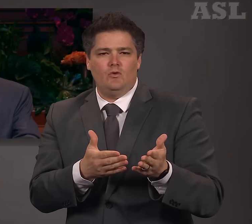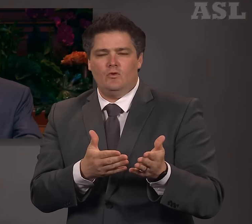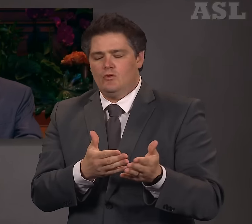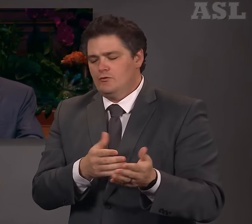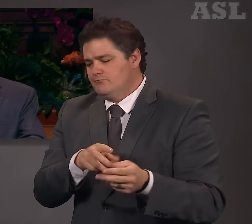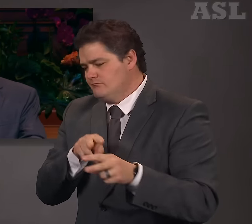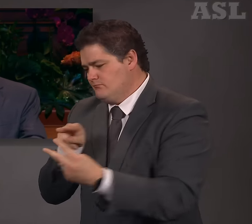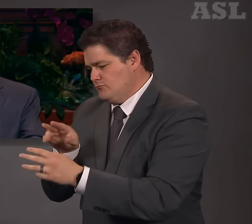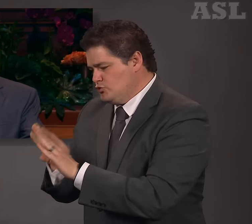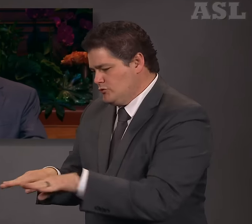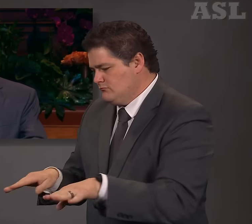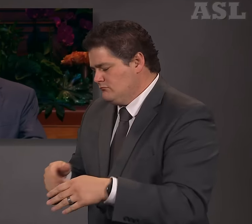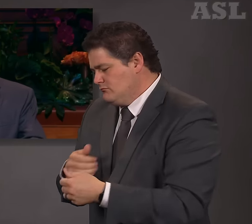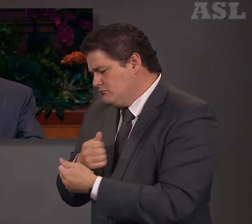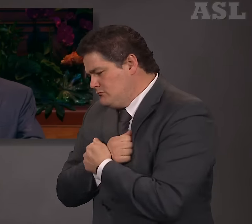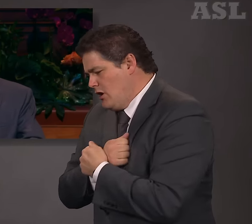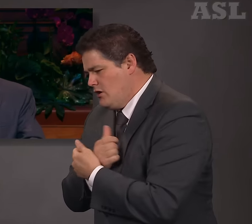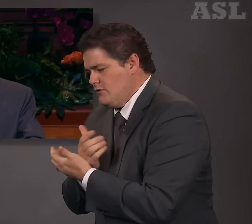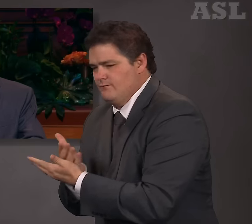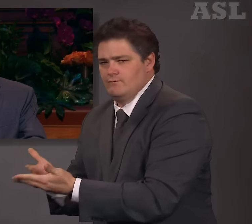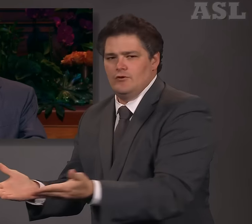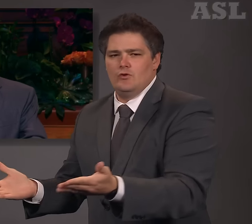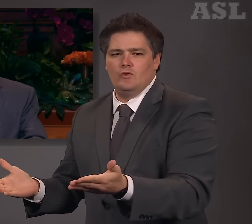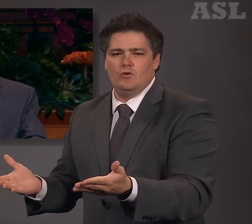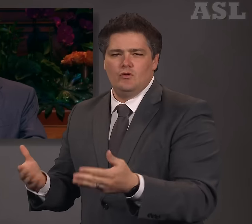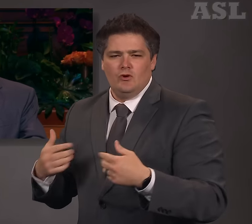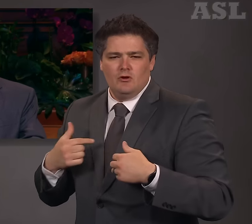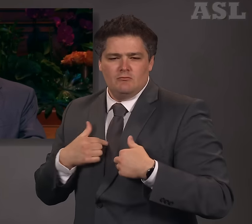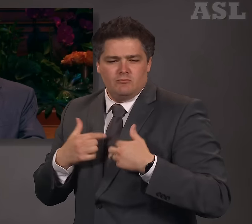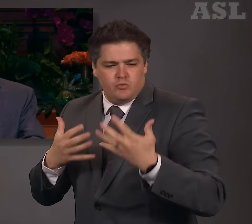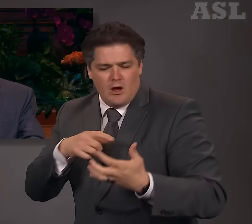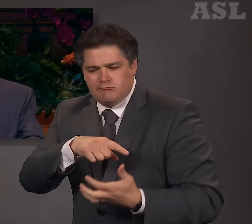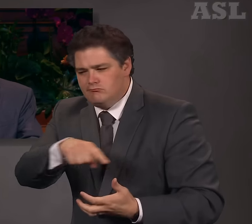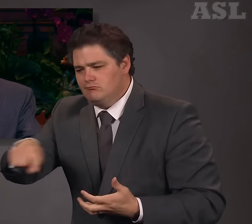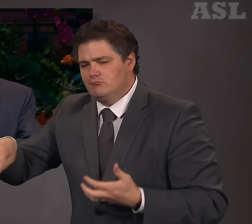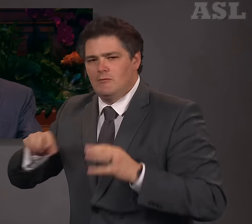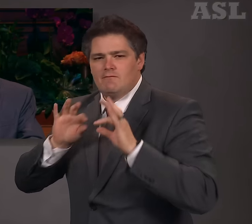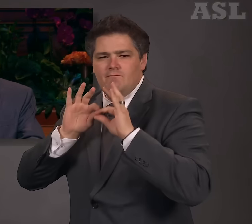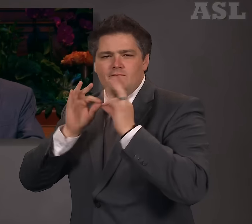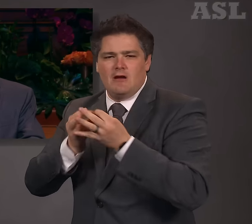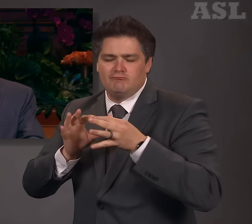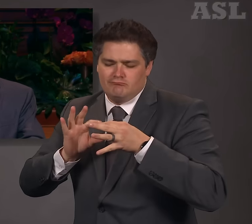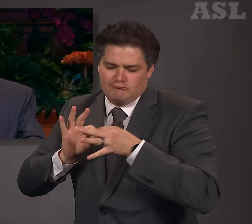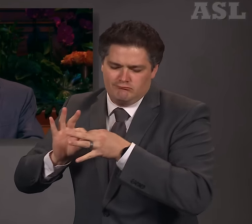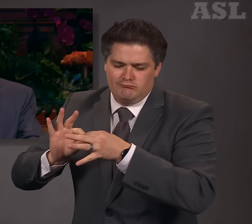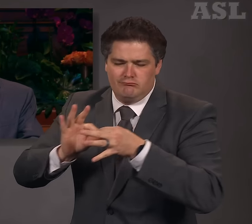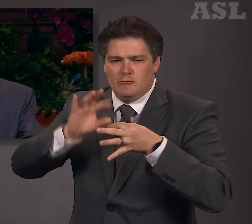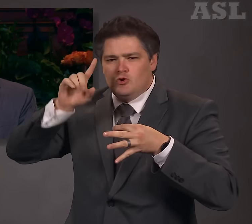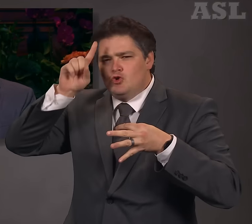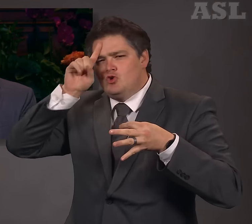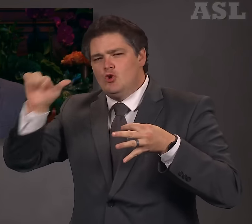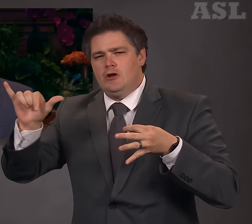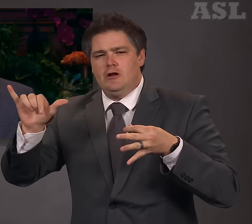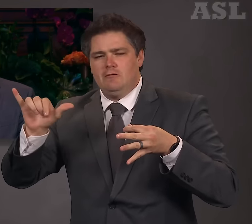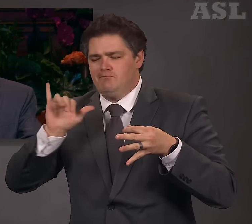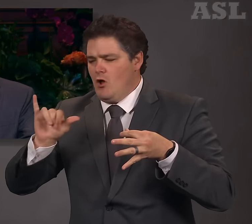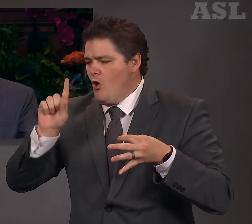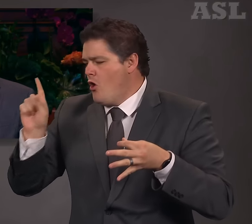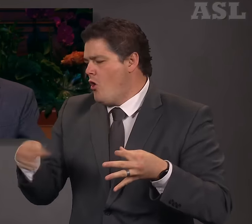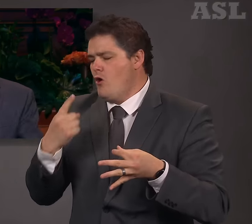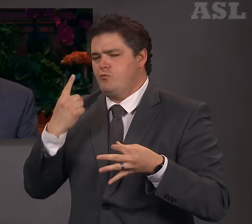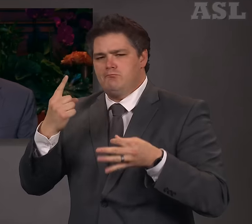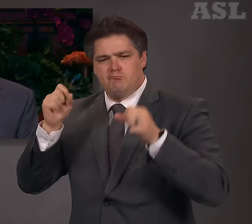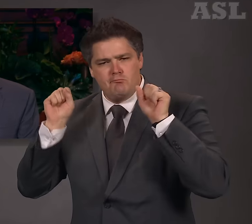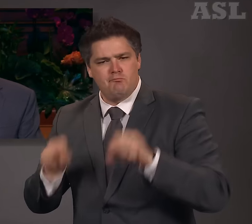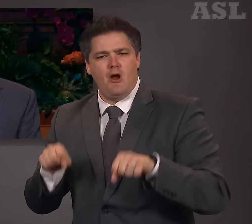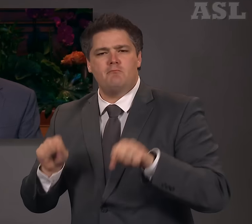children. "I love all of you, and I want us to be together forever as a family. And the